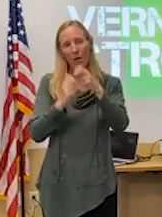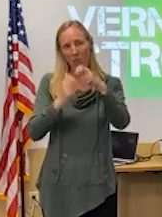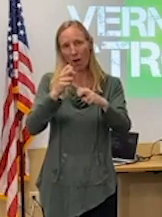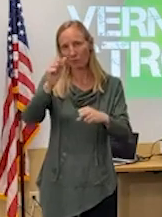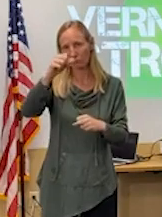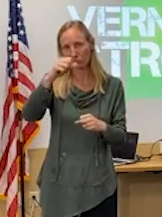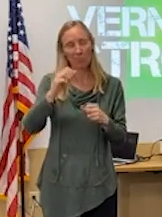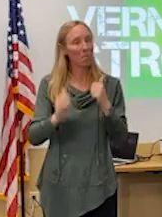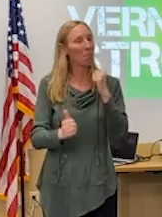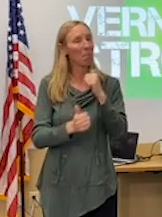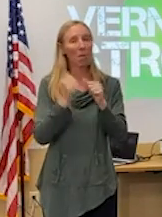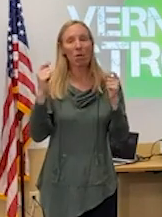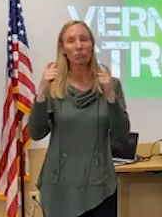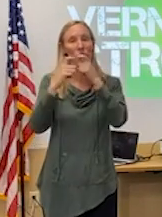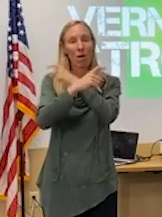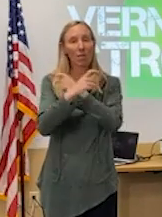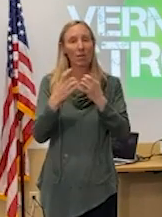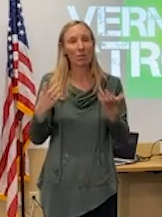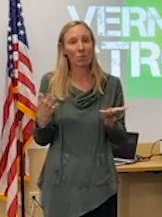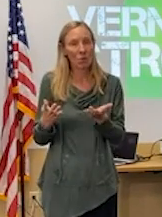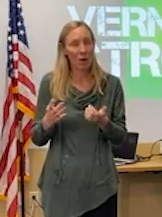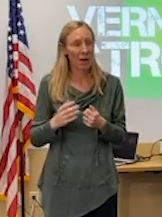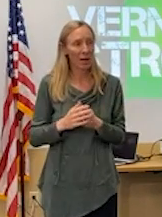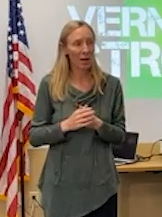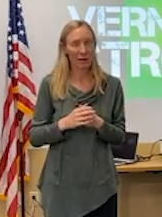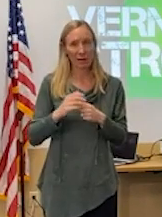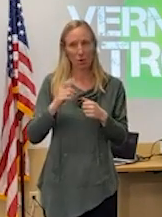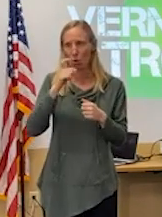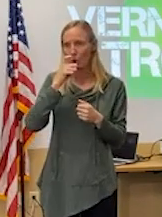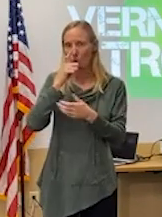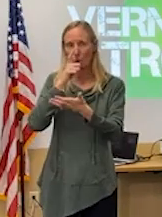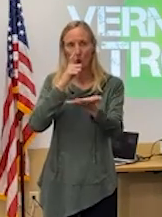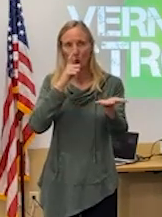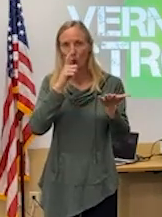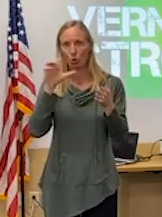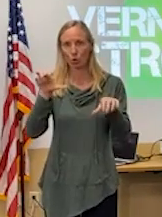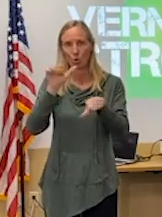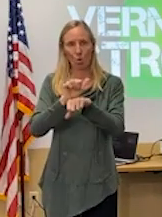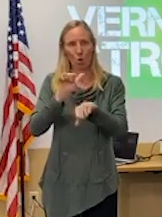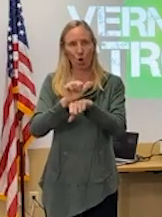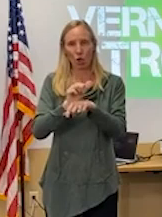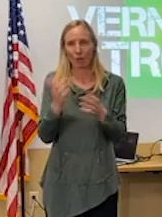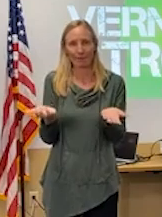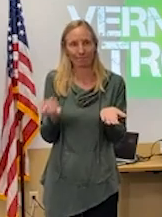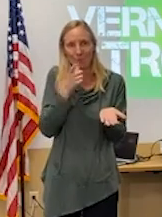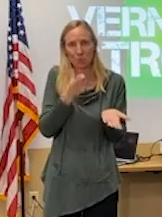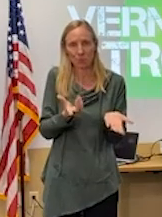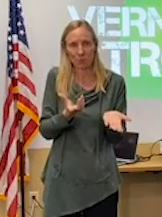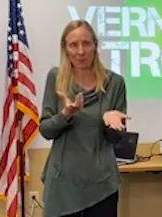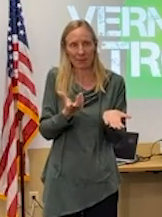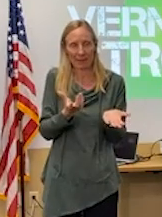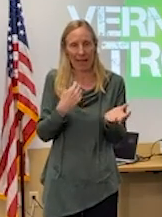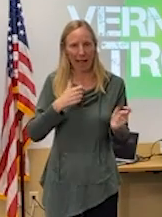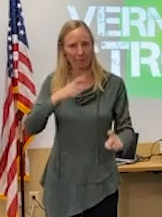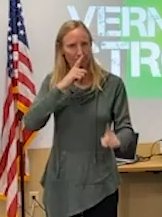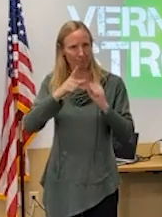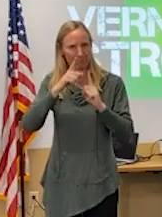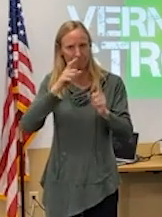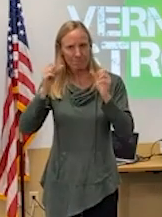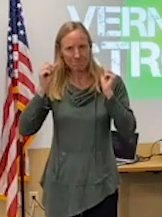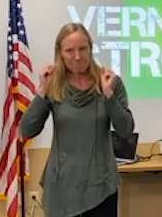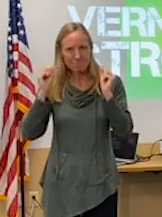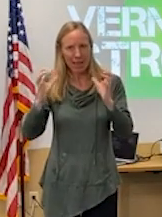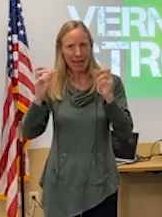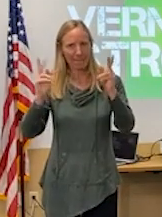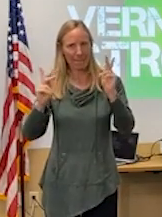complicated factor in all of this is workforce, labor. I've spoken to many